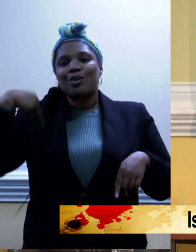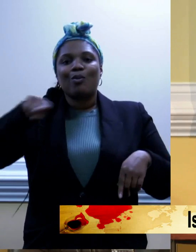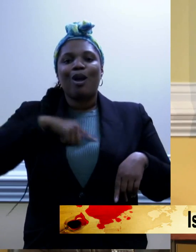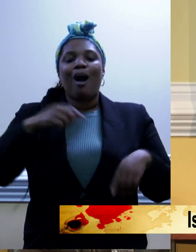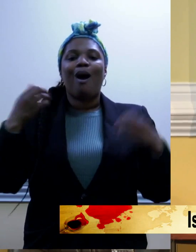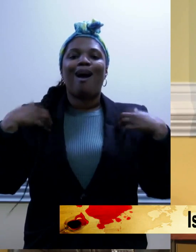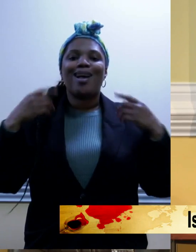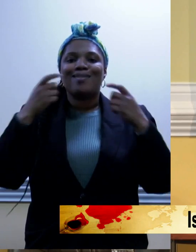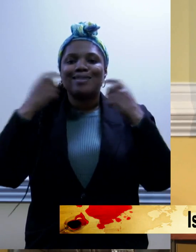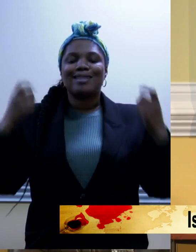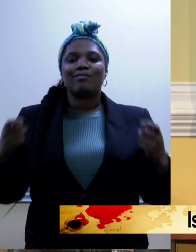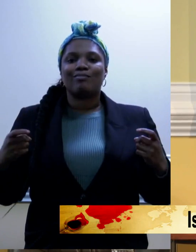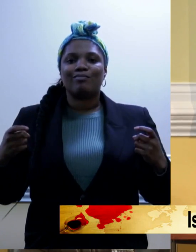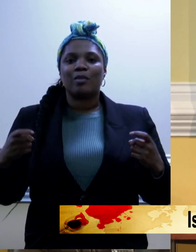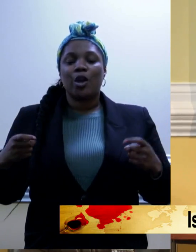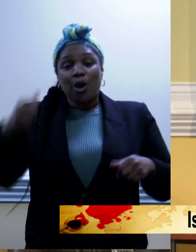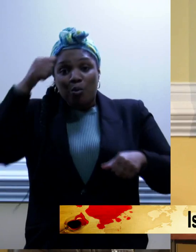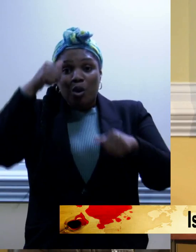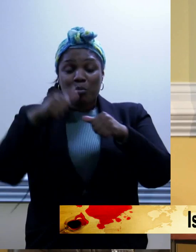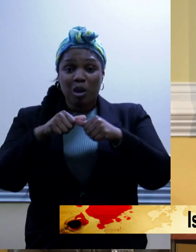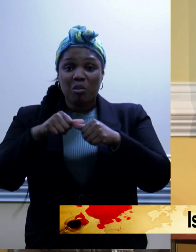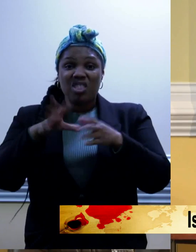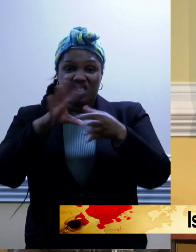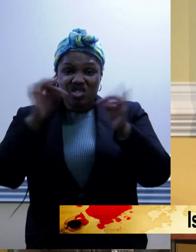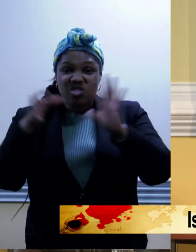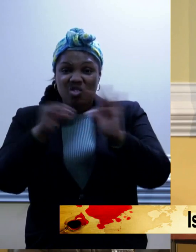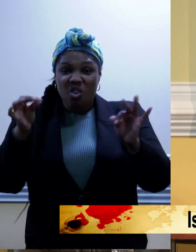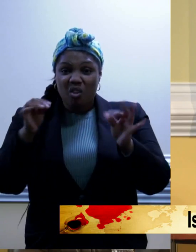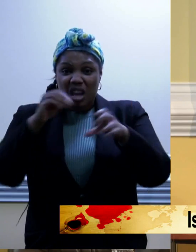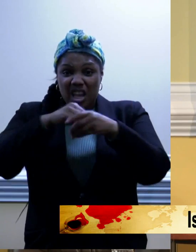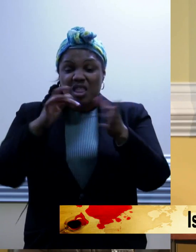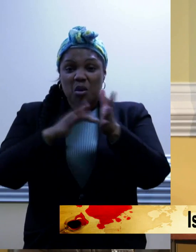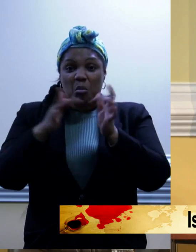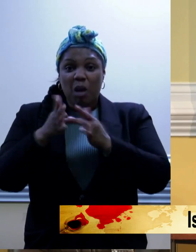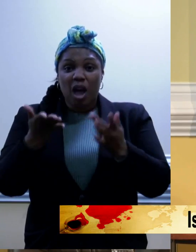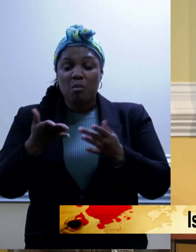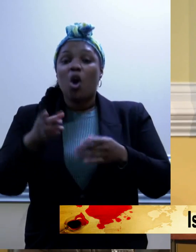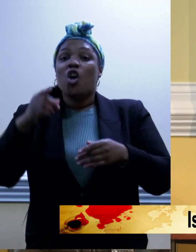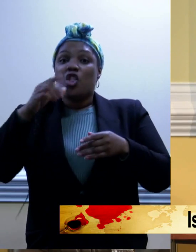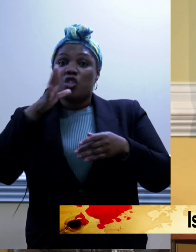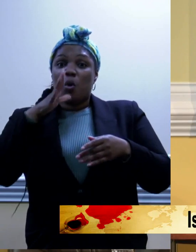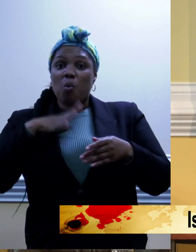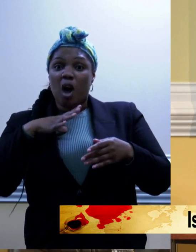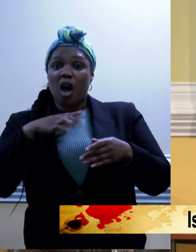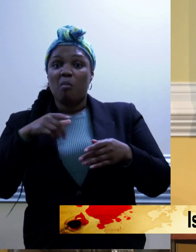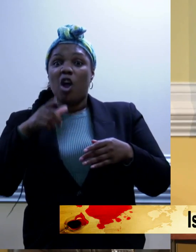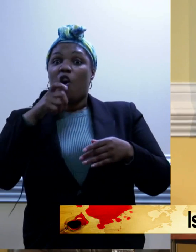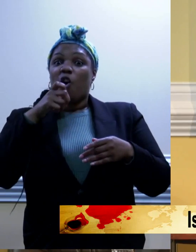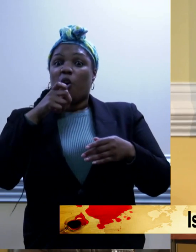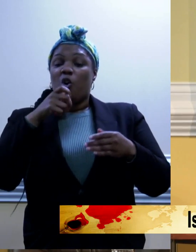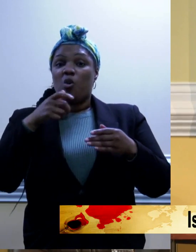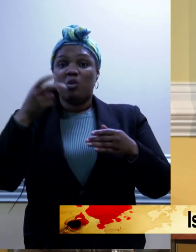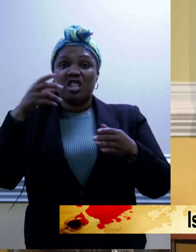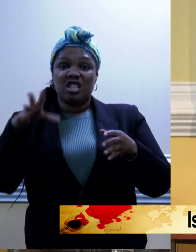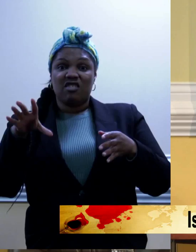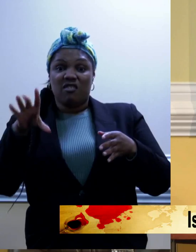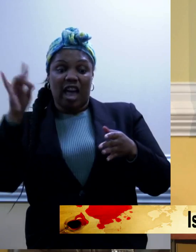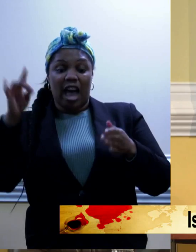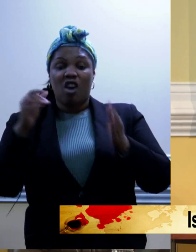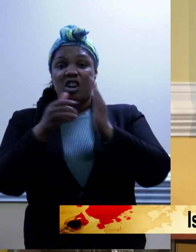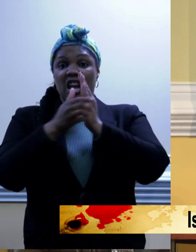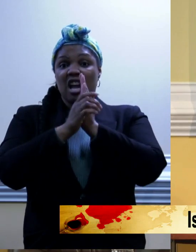Like when Israel brought that woman caught in adultery before Jesus. He said, he without sin, let him cast the first stone. He didn't say he had committed